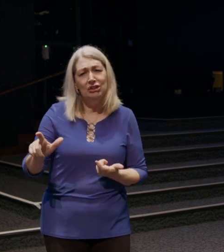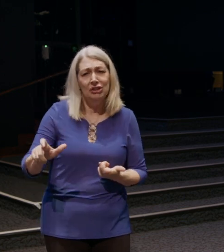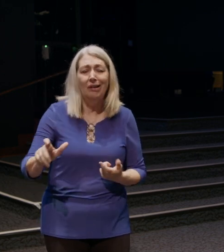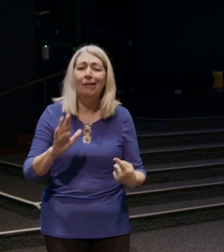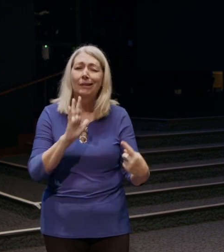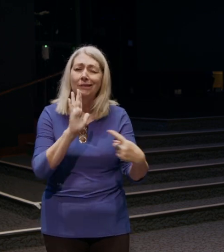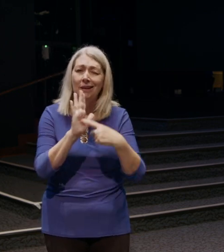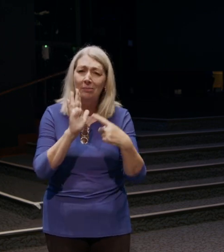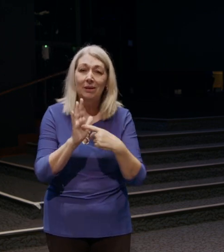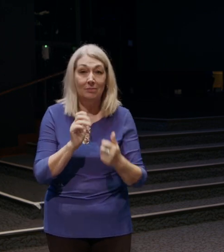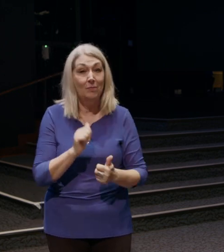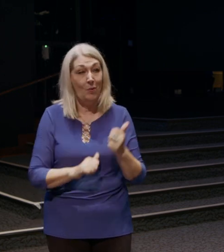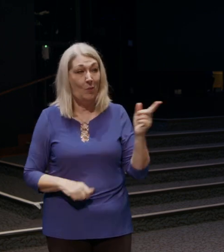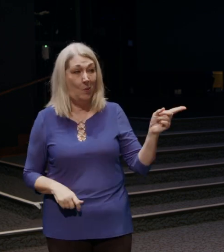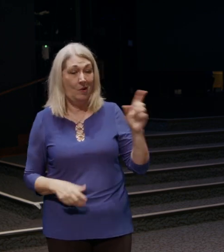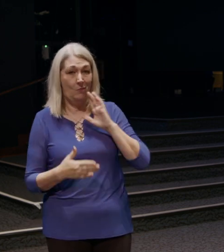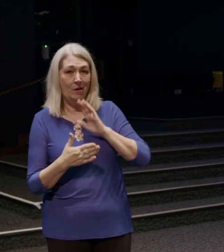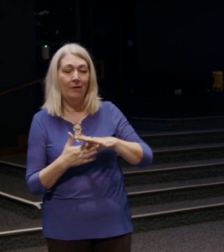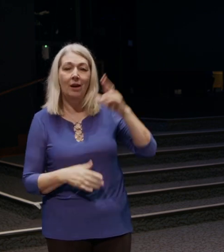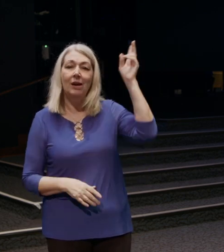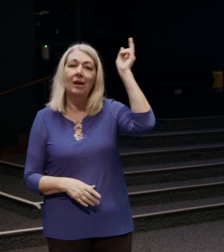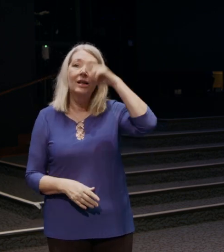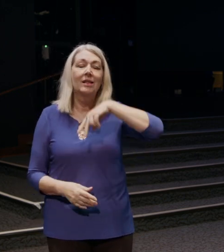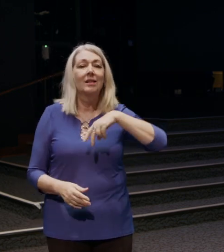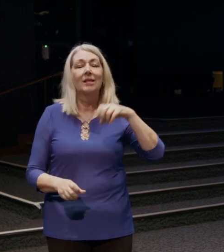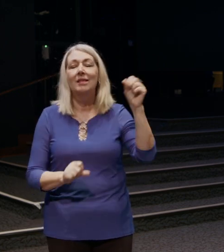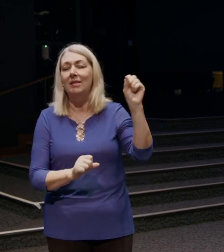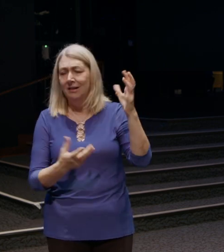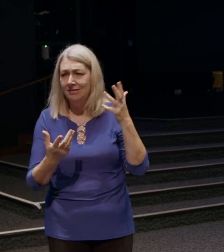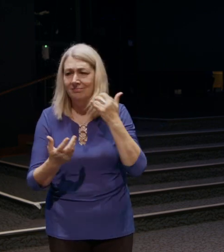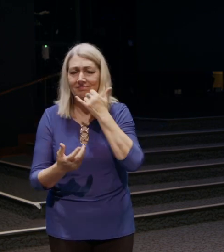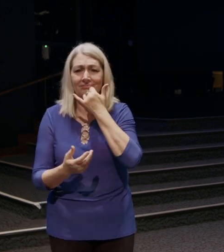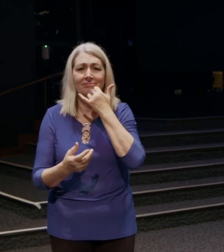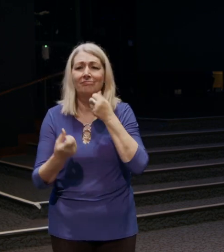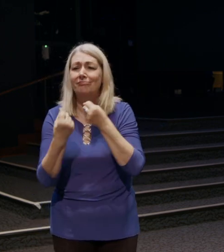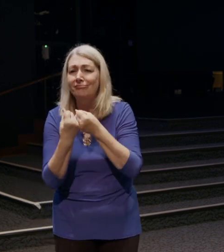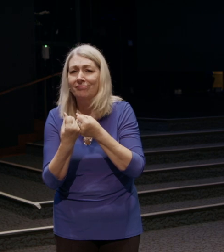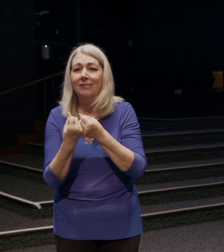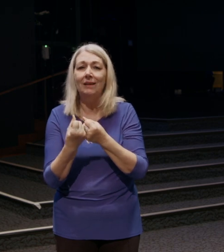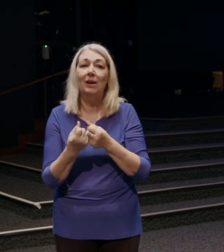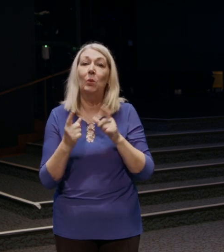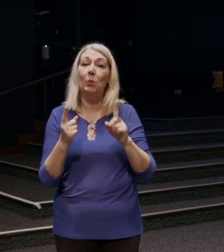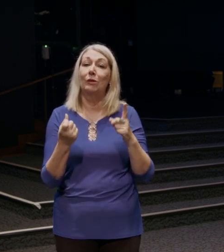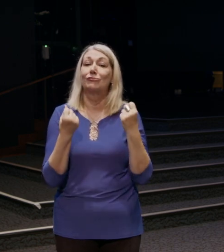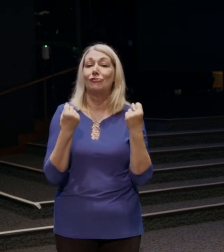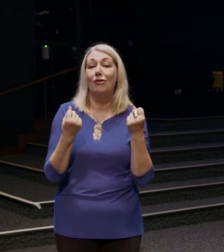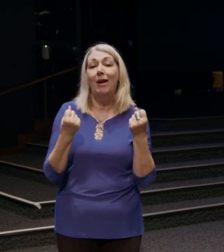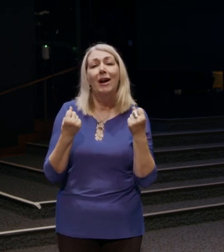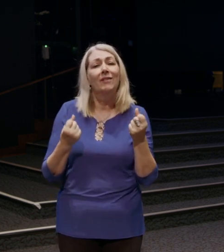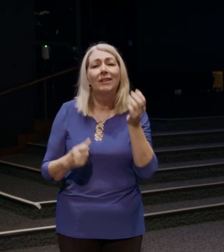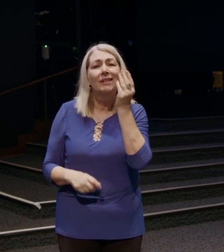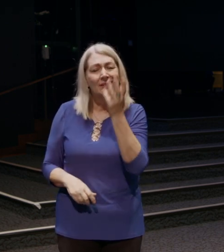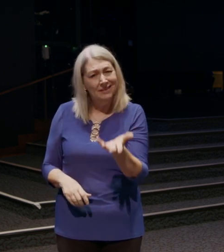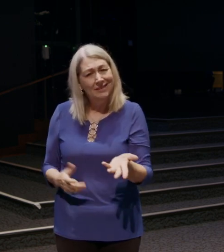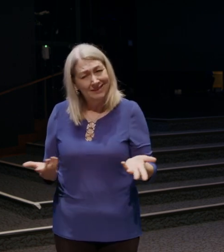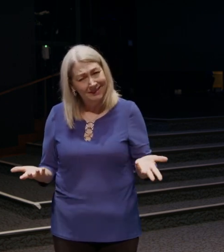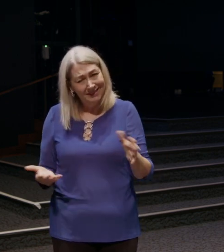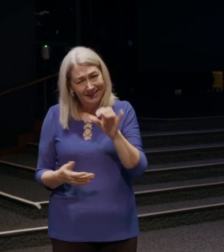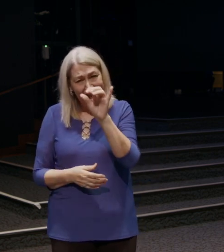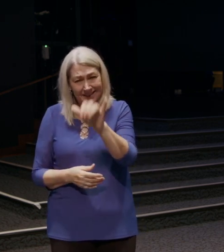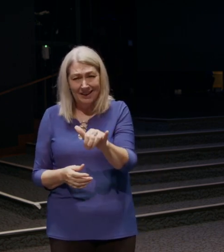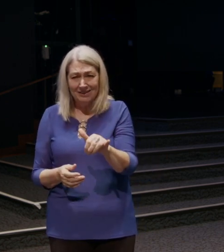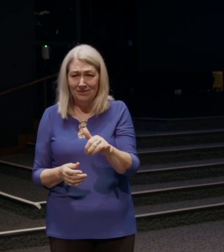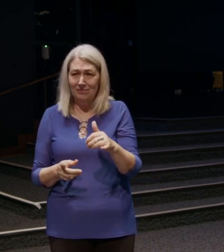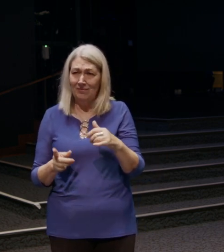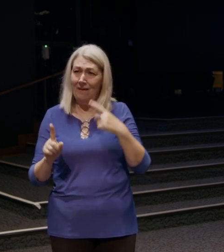heavy-footed and careless when it comes to driving. In fact, isn't that the